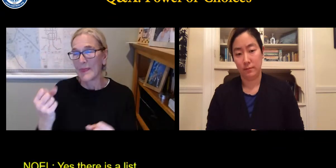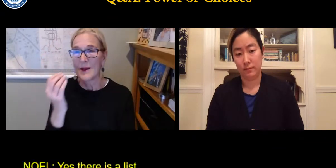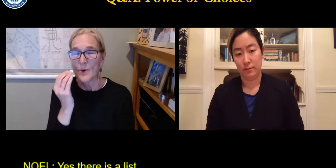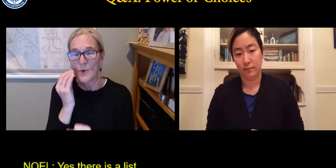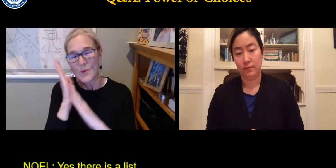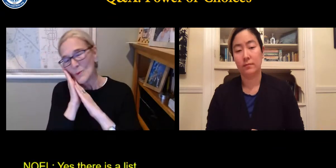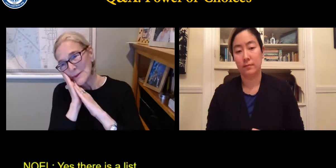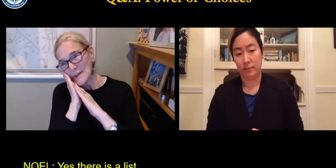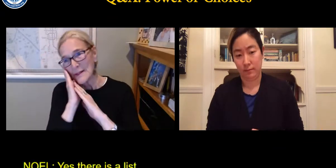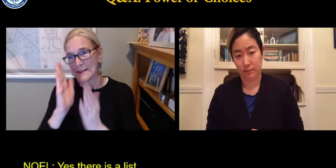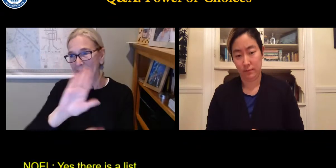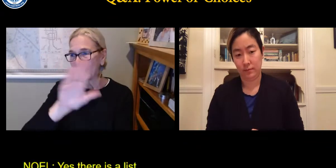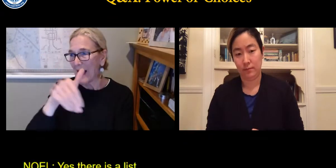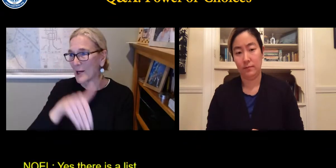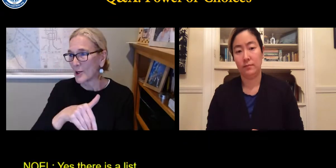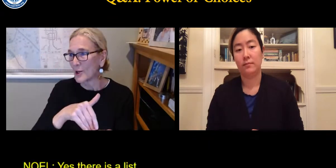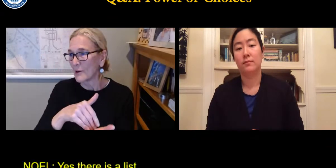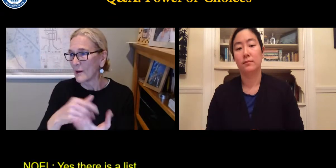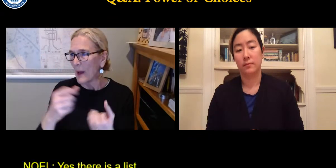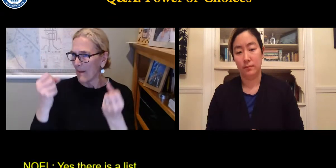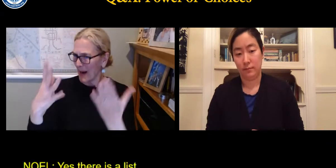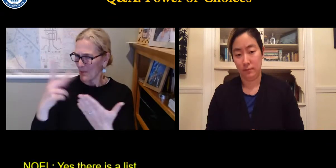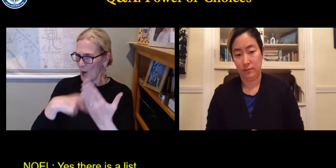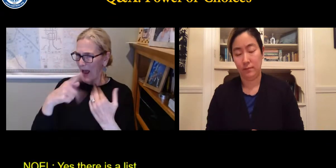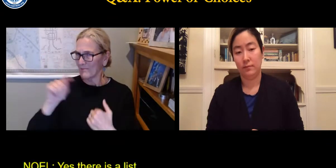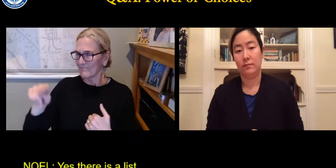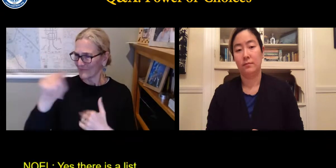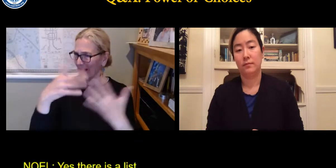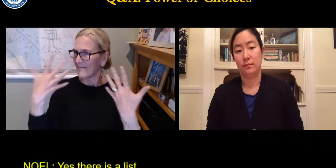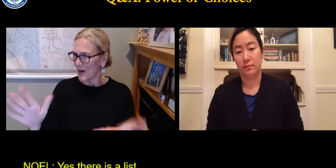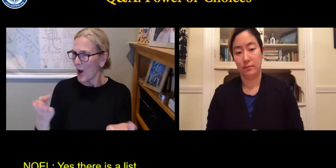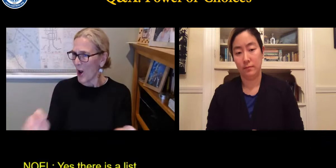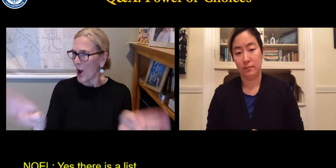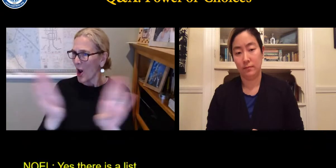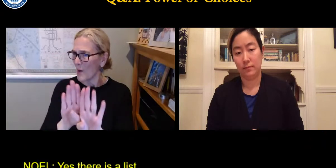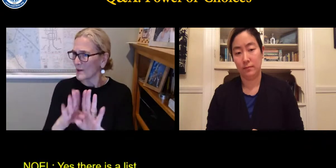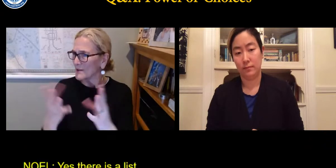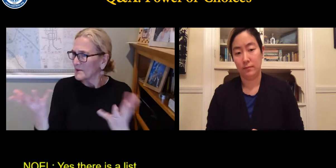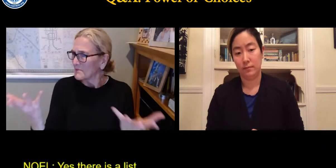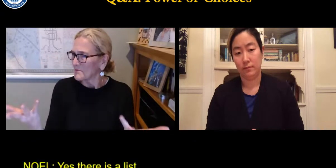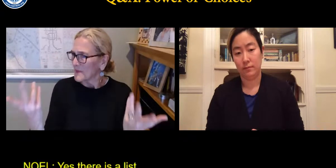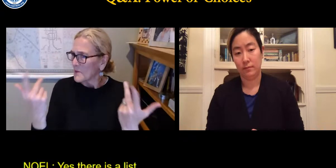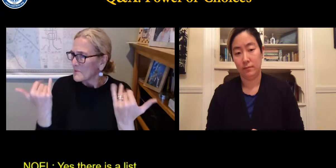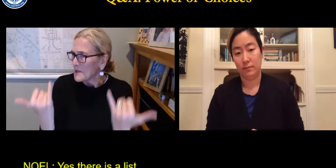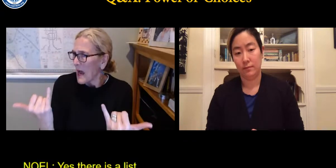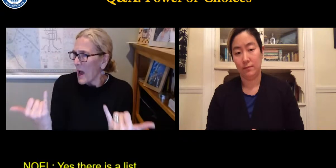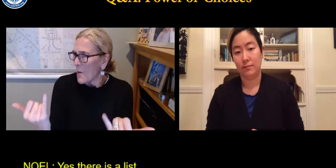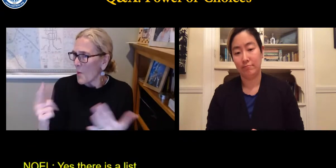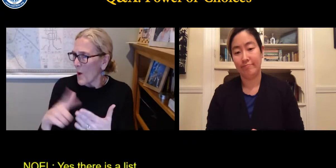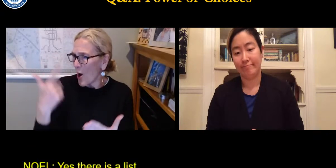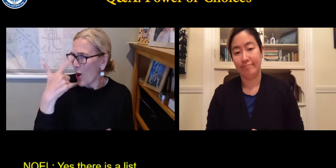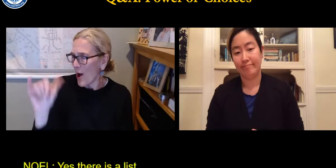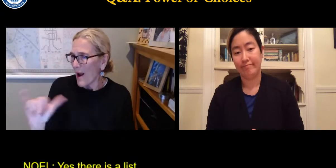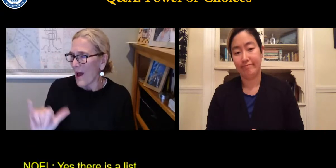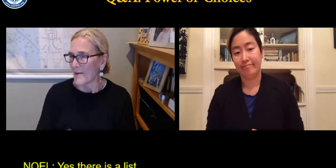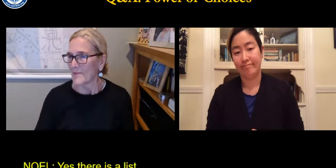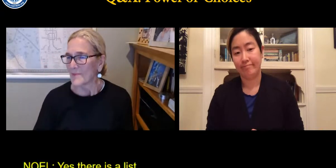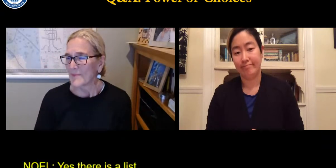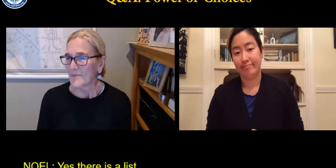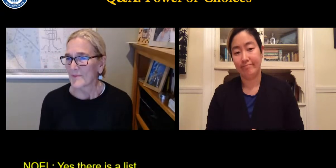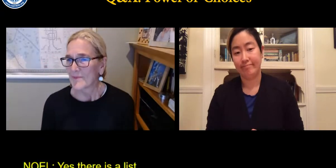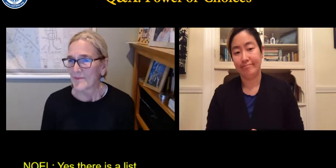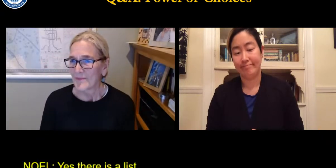The question is, can you tell us about available psychiatrists, drug alcohol treatment centers, long-term mental